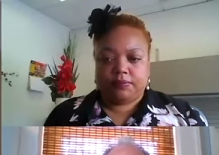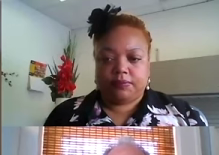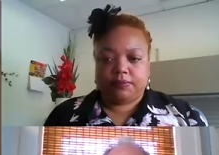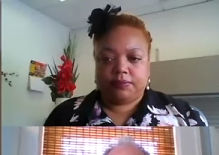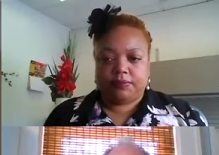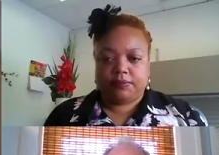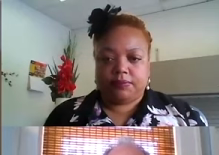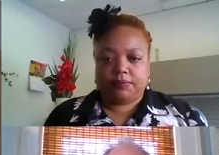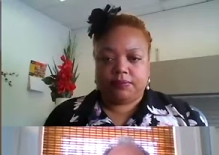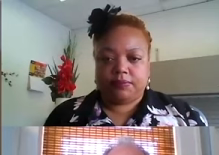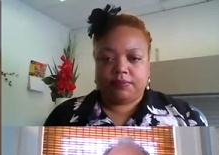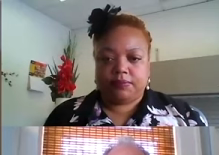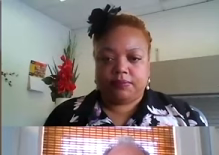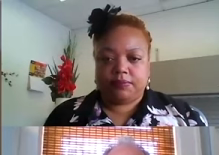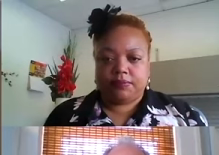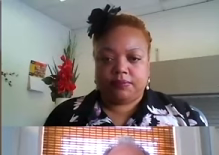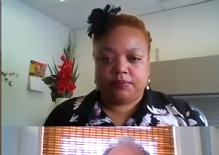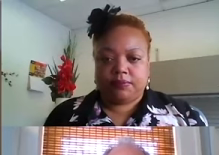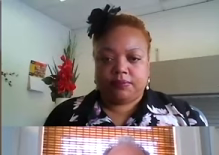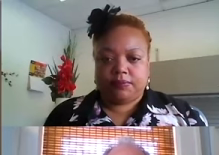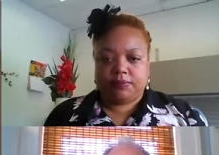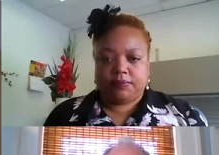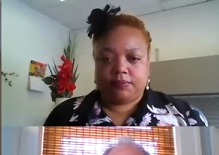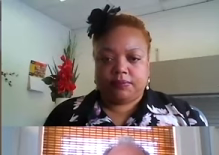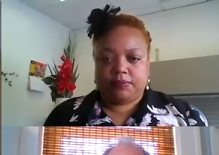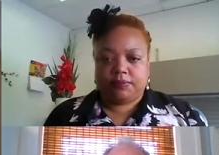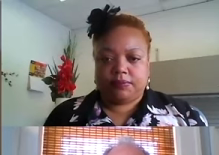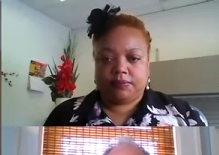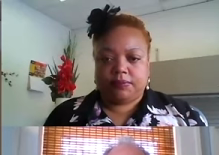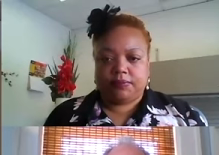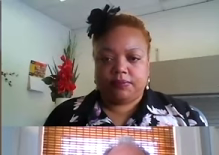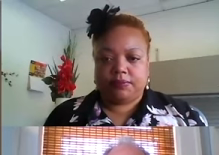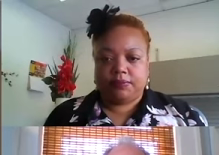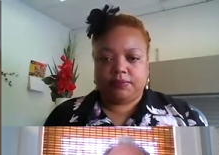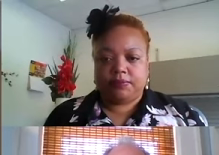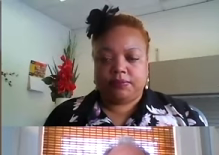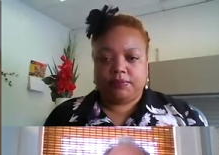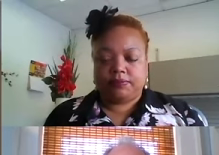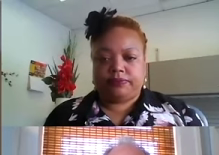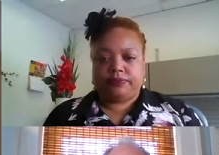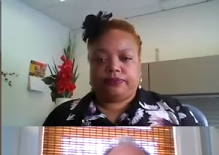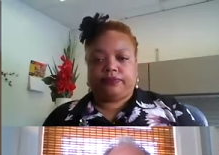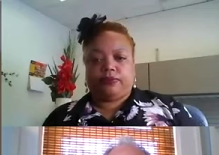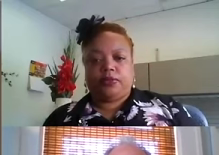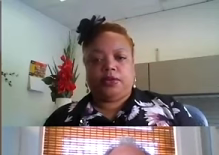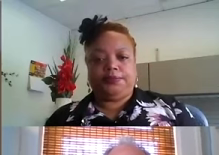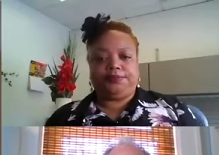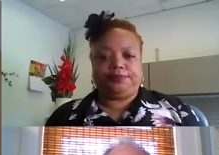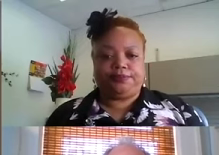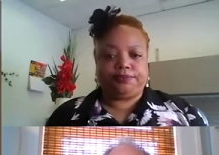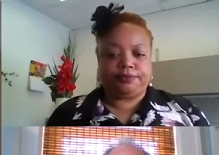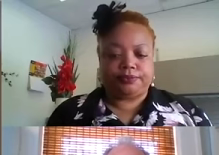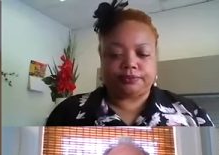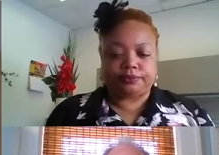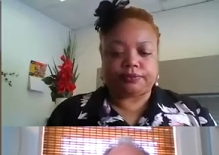The Future of Integration, he made a very simple yet very profound statement. The time is always right